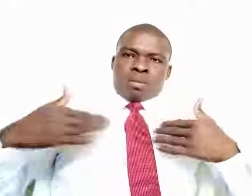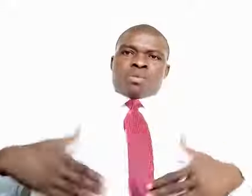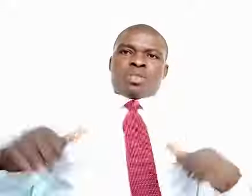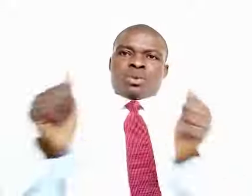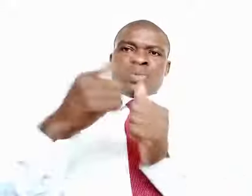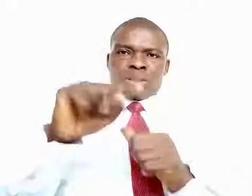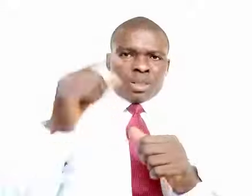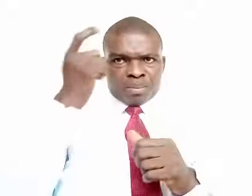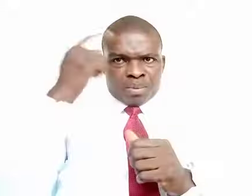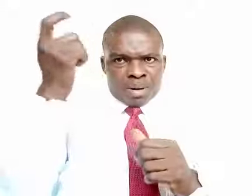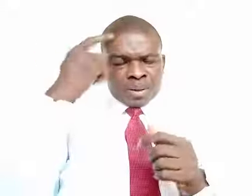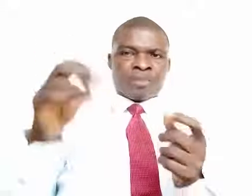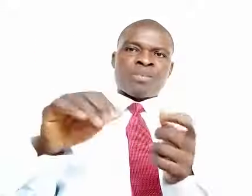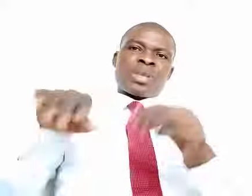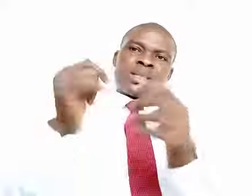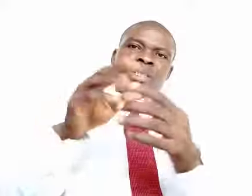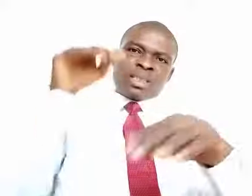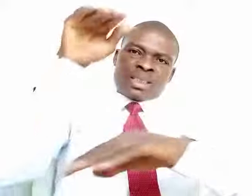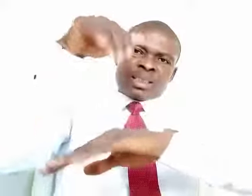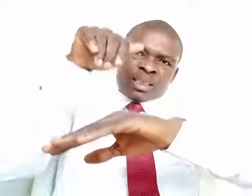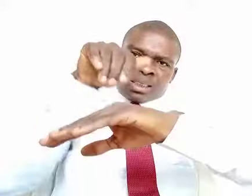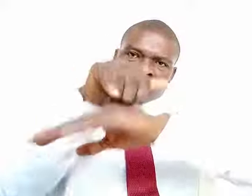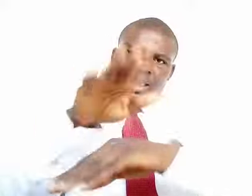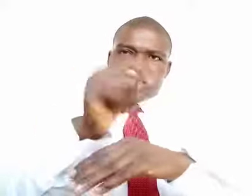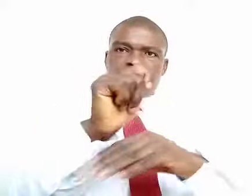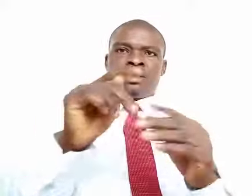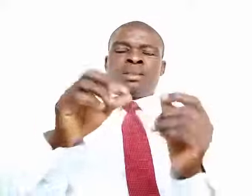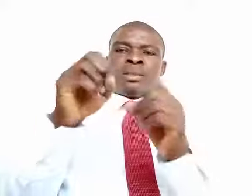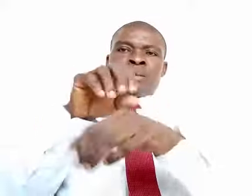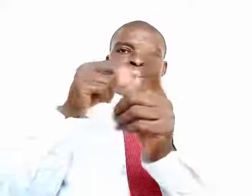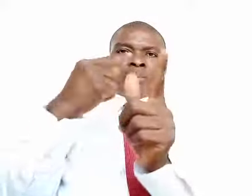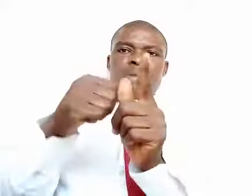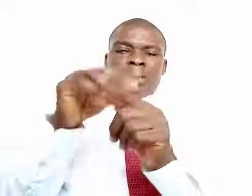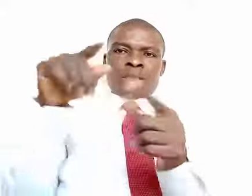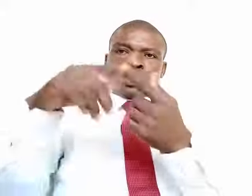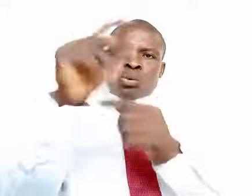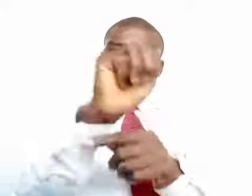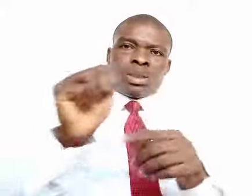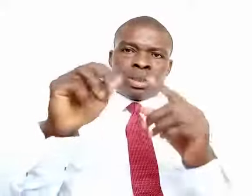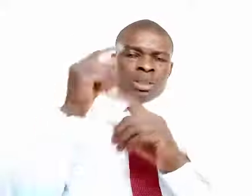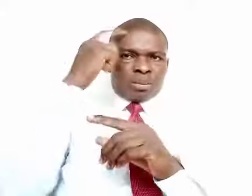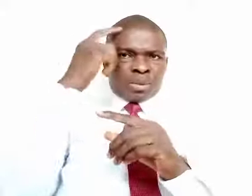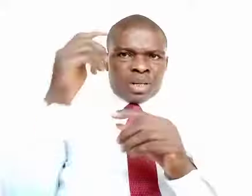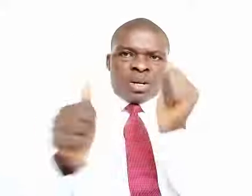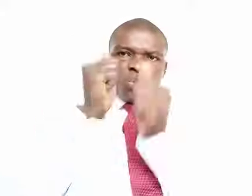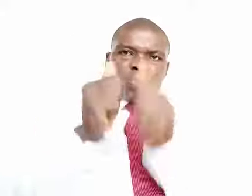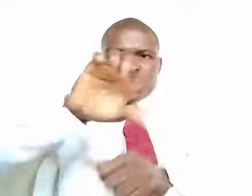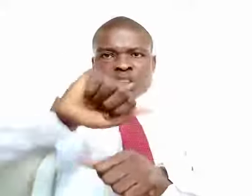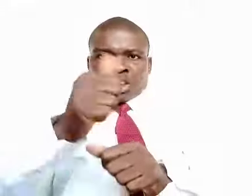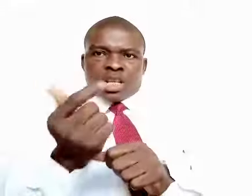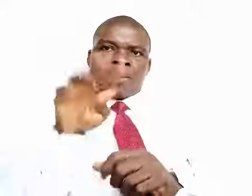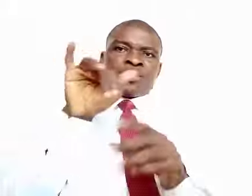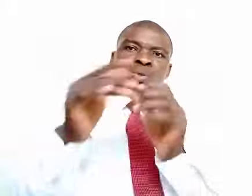touched, they send a message to the brain, which then, by means of other nerves, makes you take